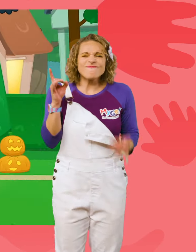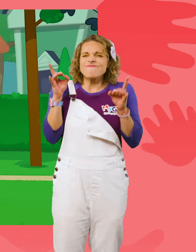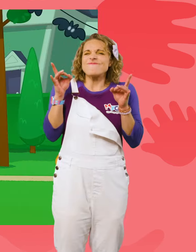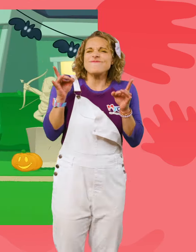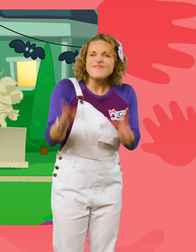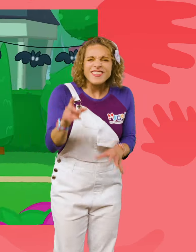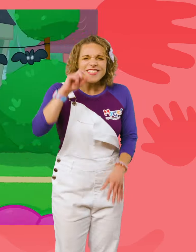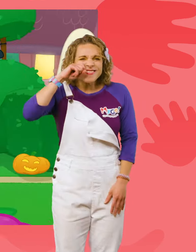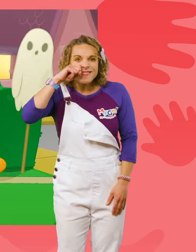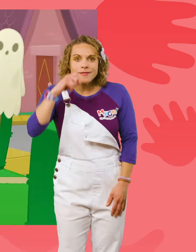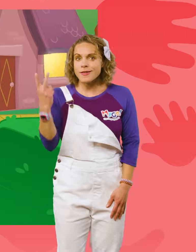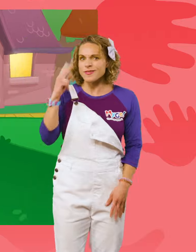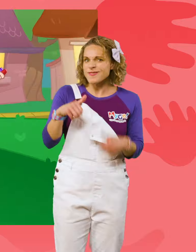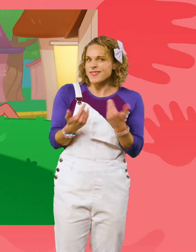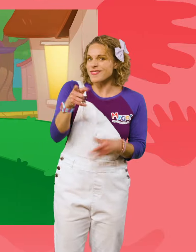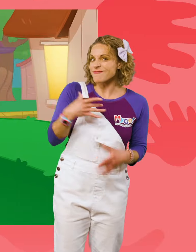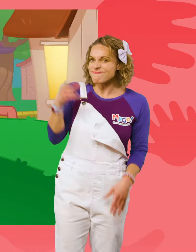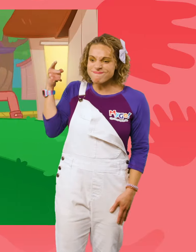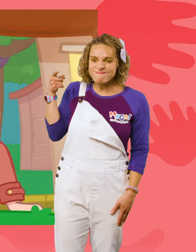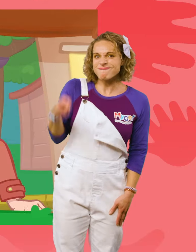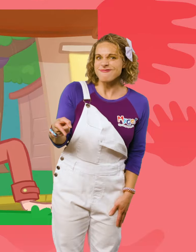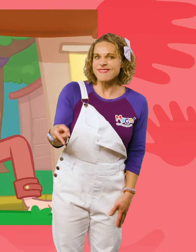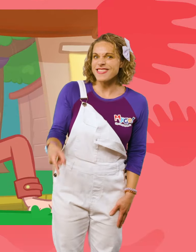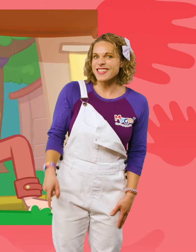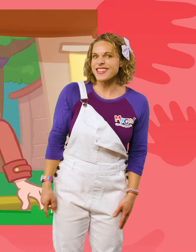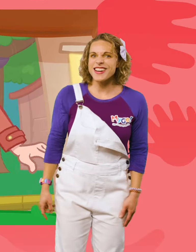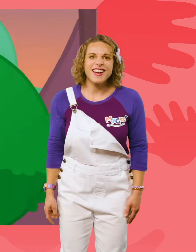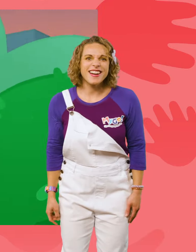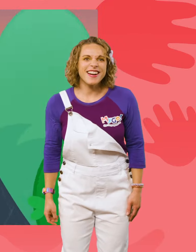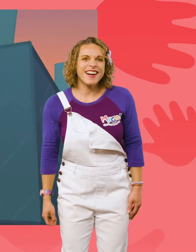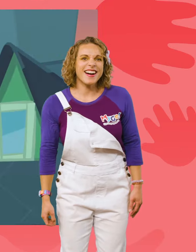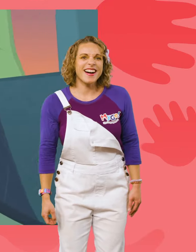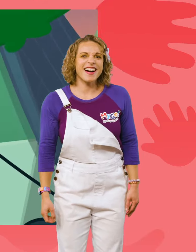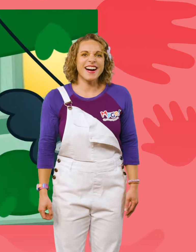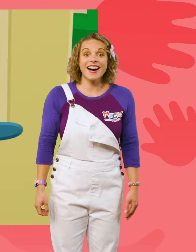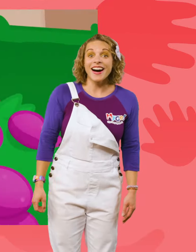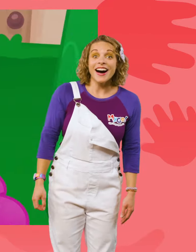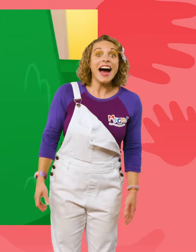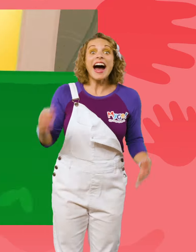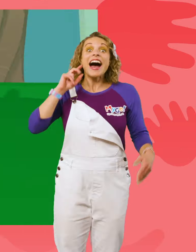Vampires can't stand garlic. Let's see how you like this.